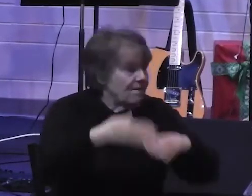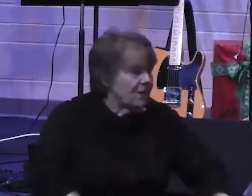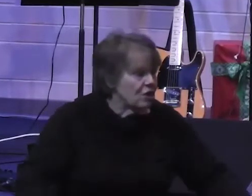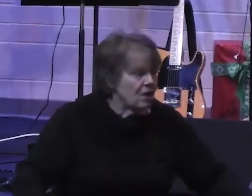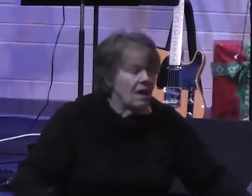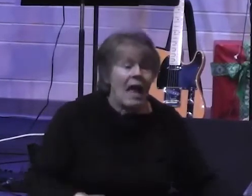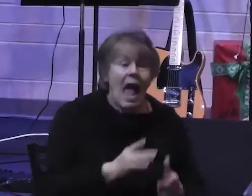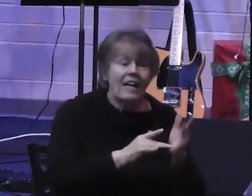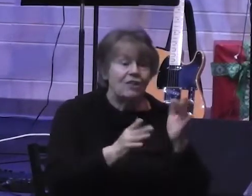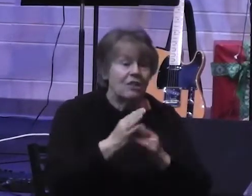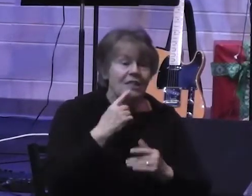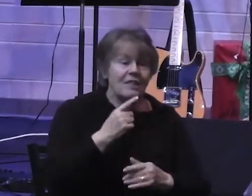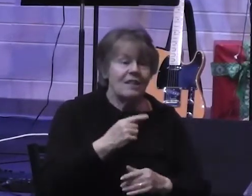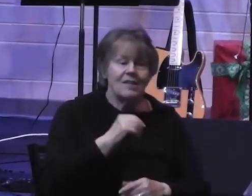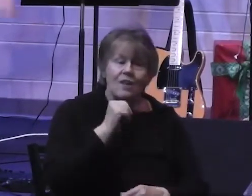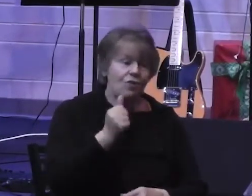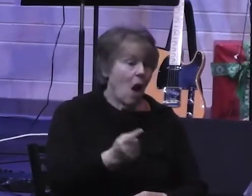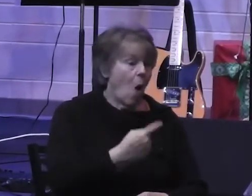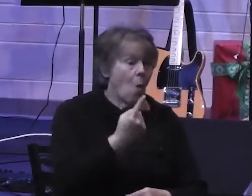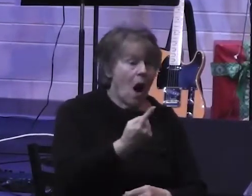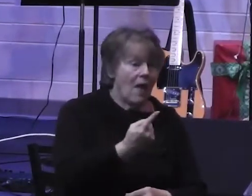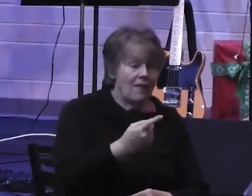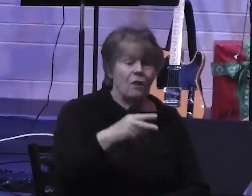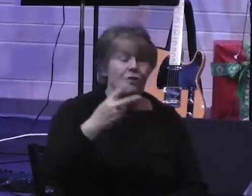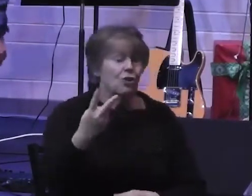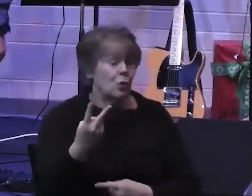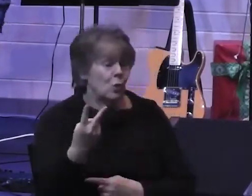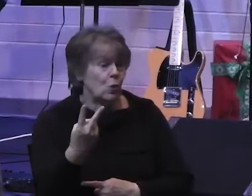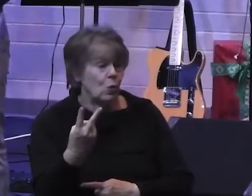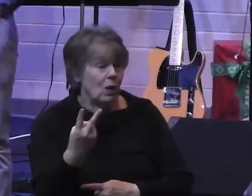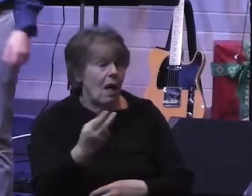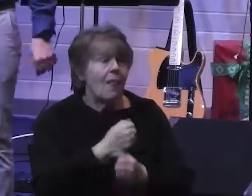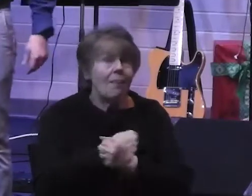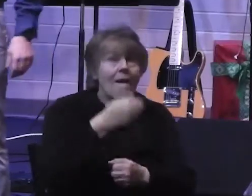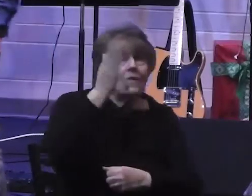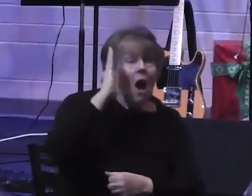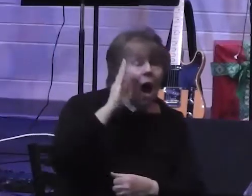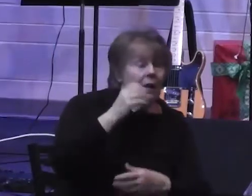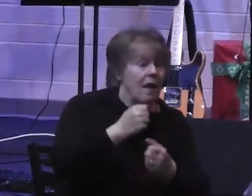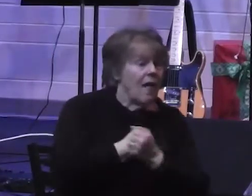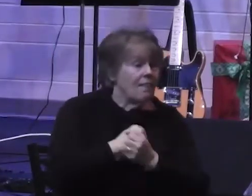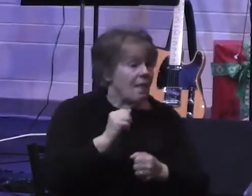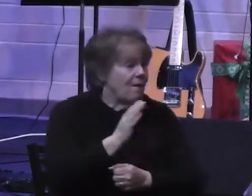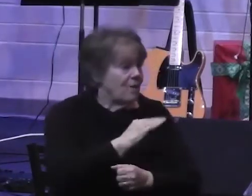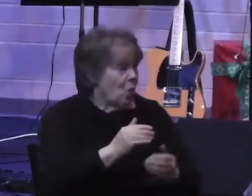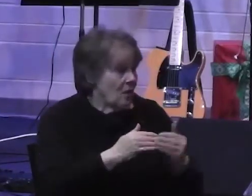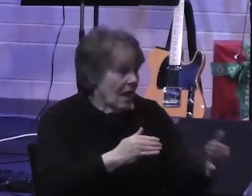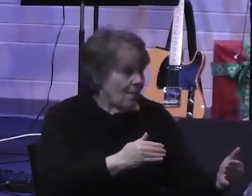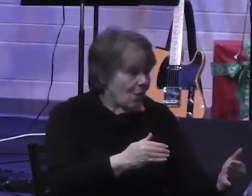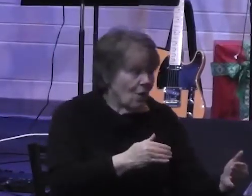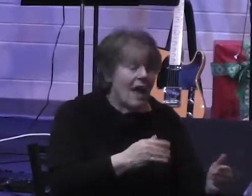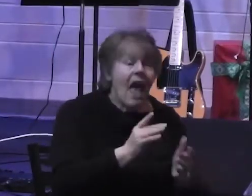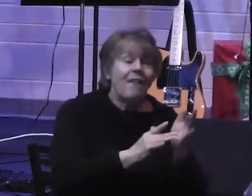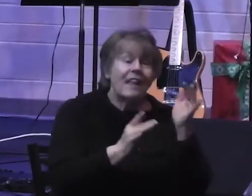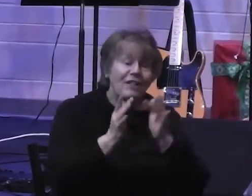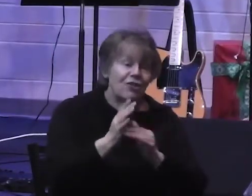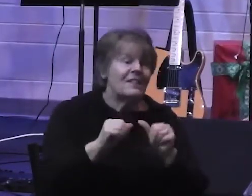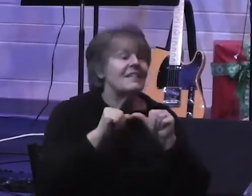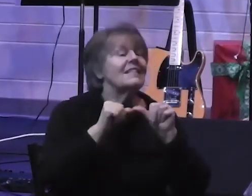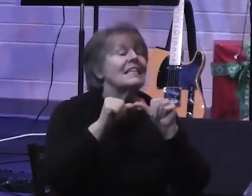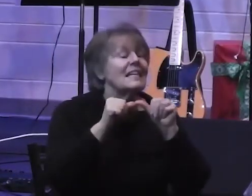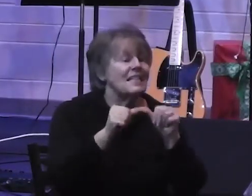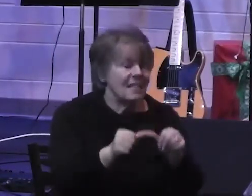greatest commandment, there's two: love God and love your neighbor. But Jesus doesn't stop there. He says something